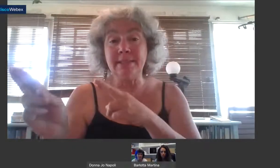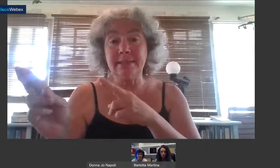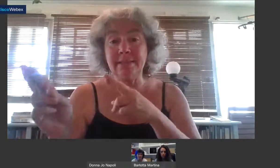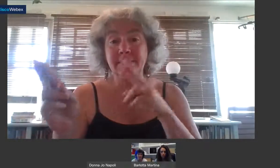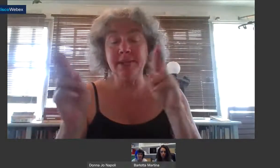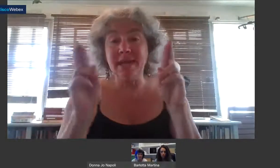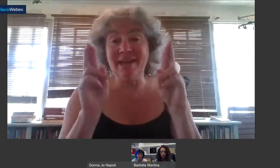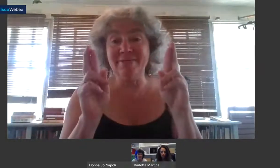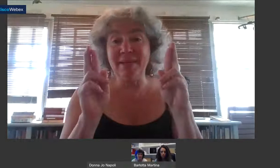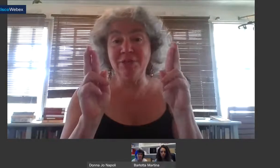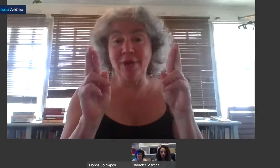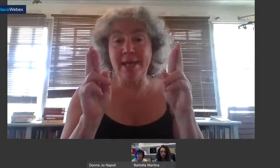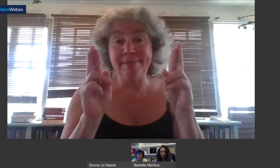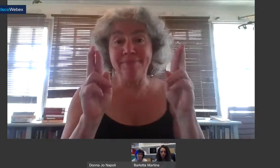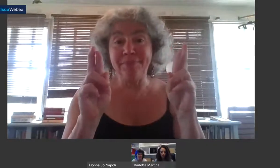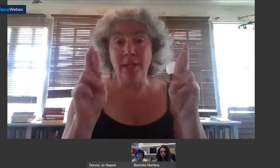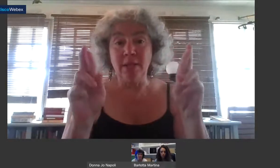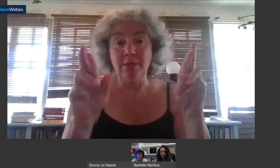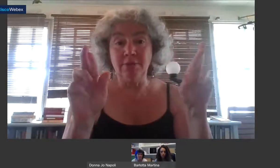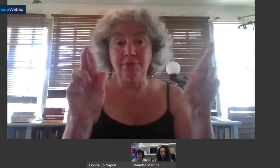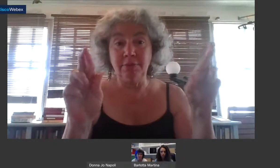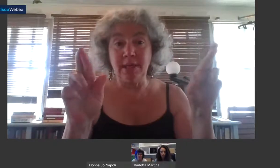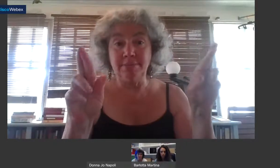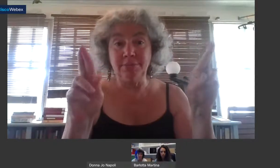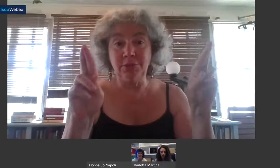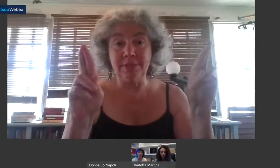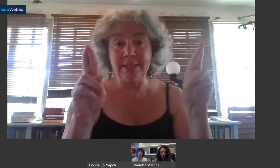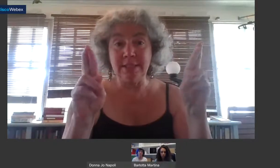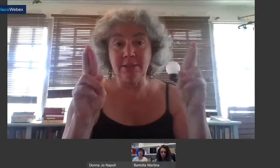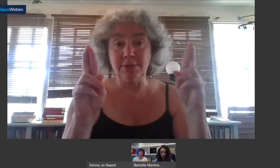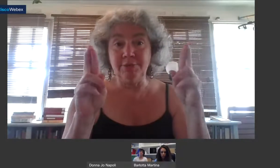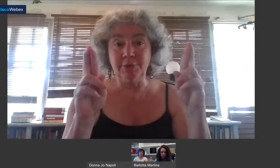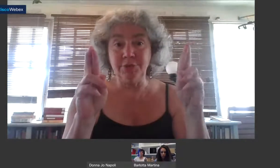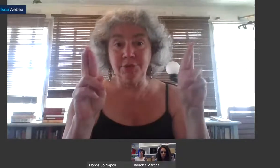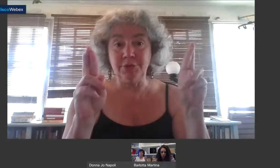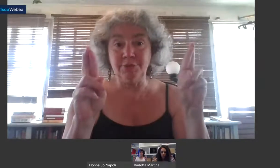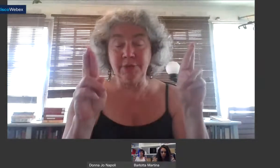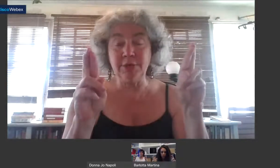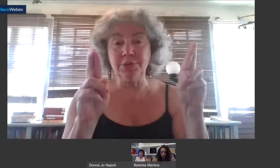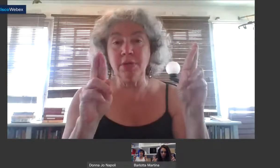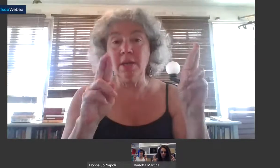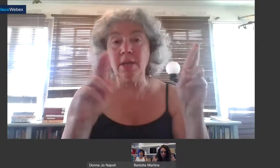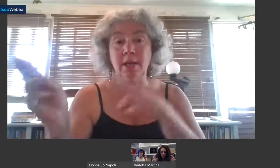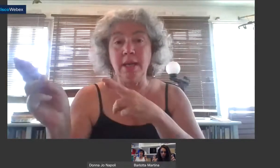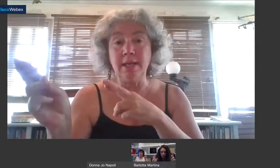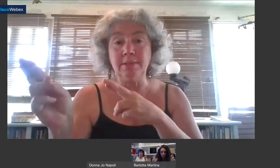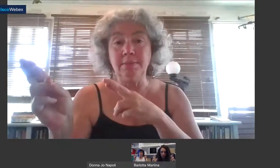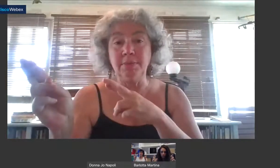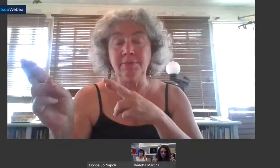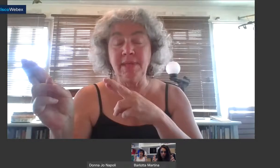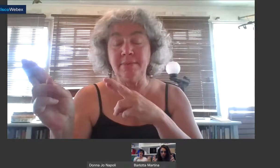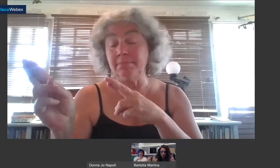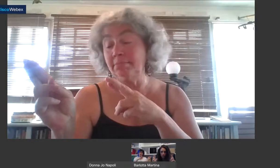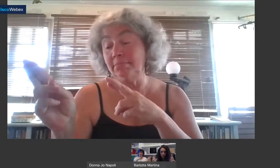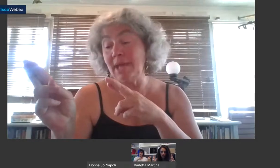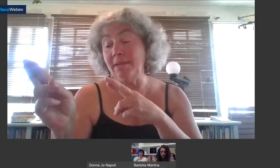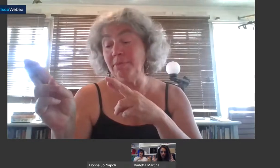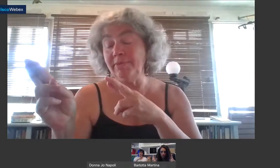this, okay, everybody try it. You've twisted your first 2 fingers and move them. I'm moving them